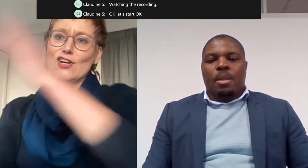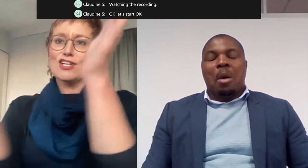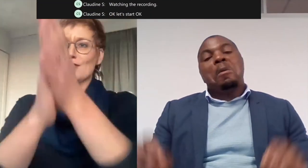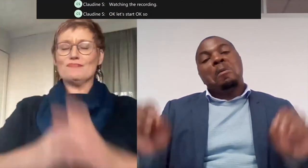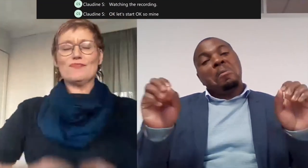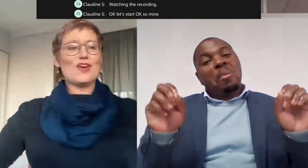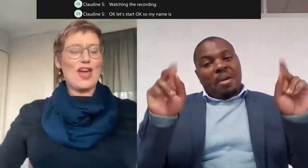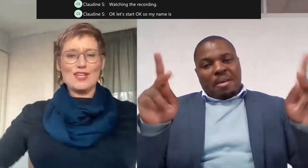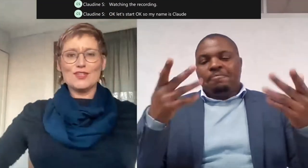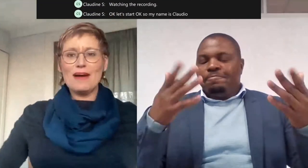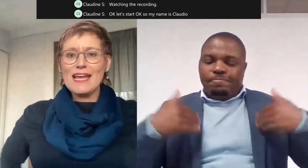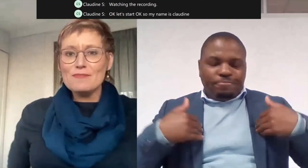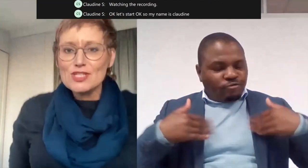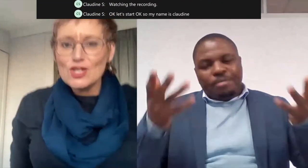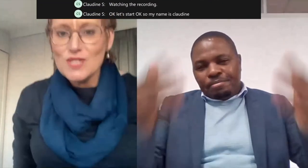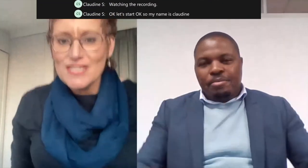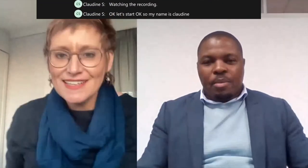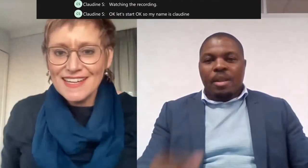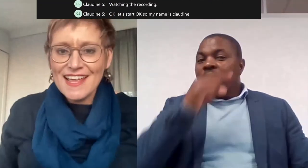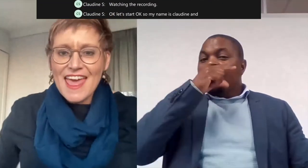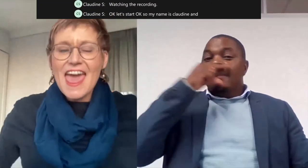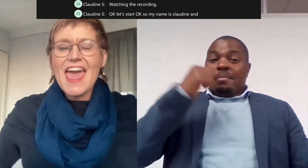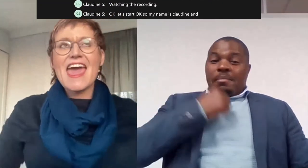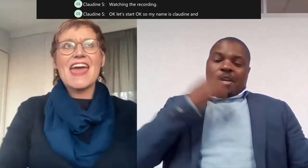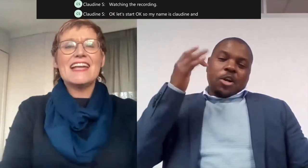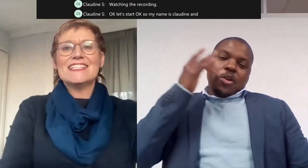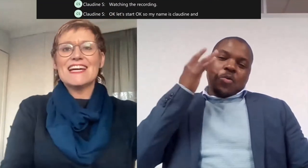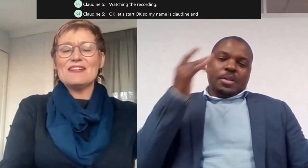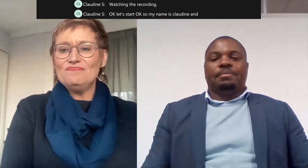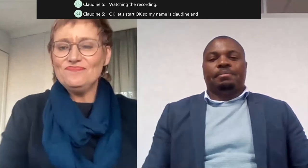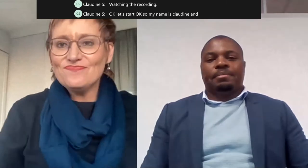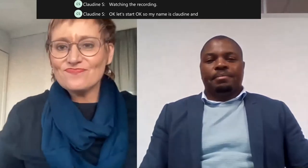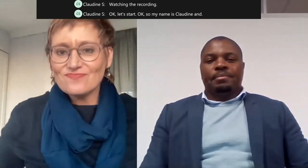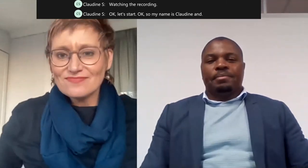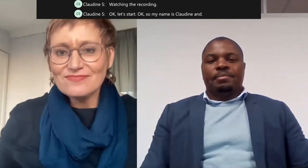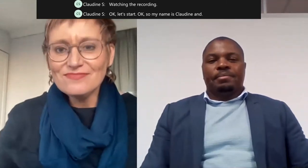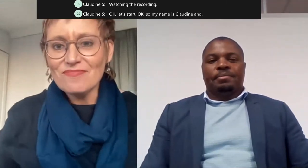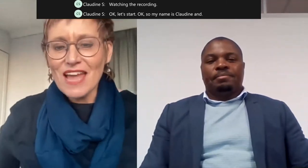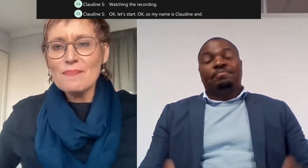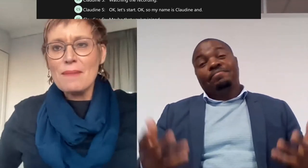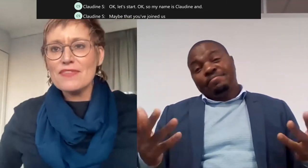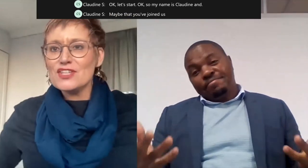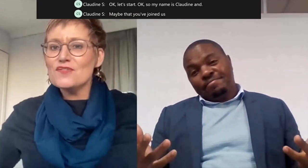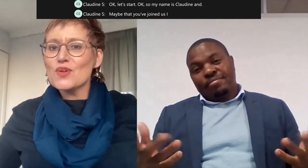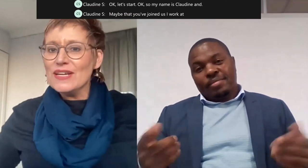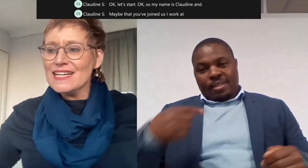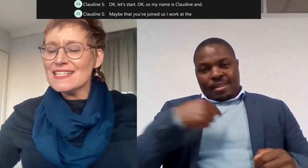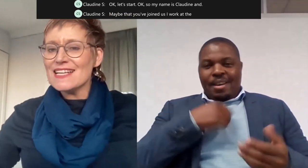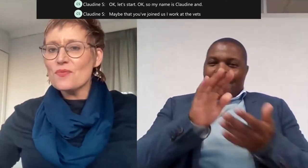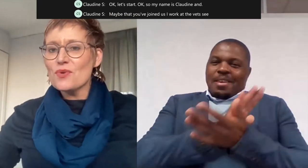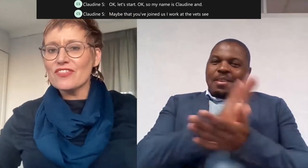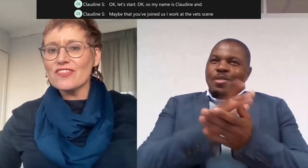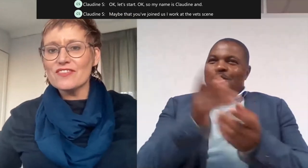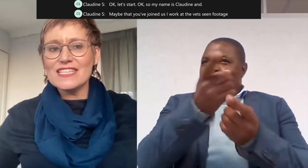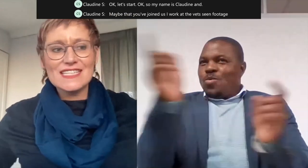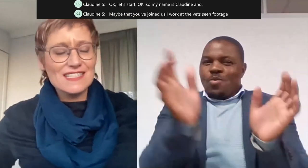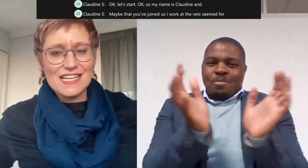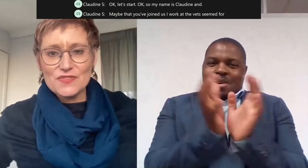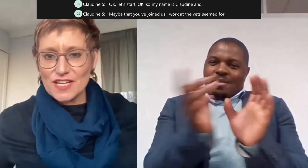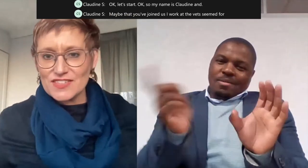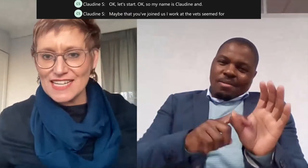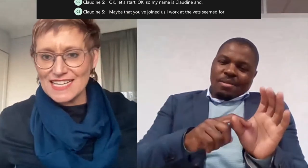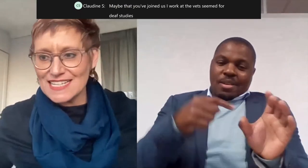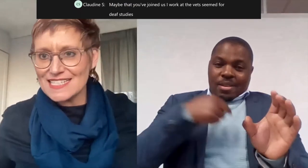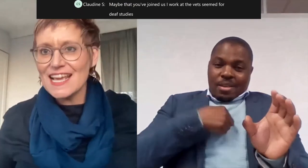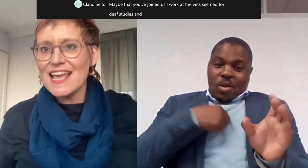Okay, let's start. Okay, so my name is Claudine, and I'm happy that you've joined us. I work at the WITS